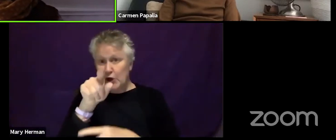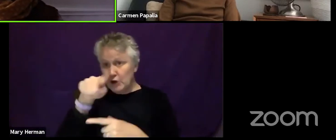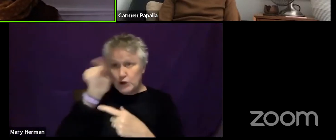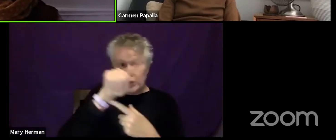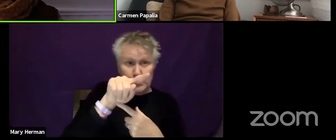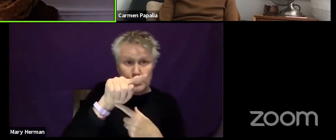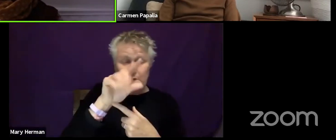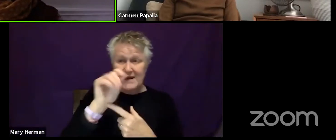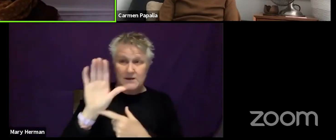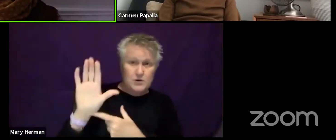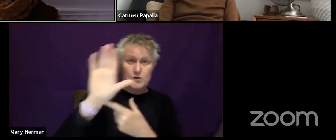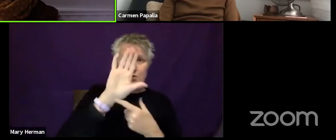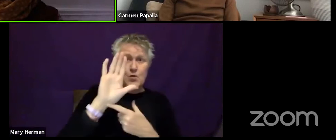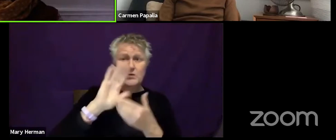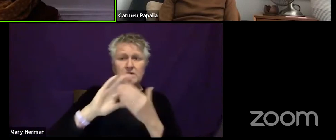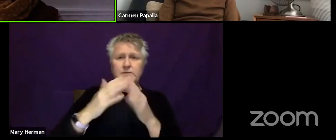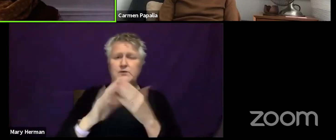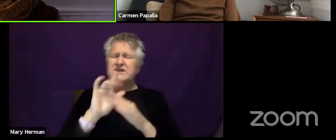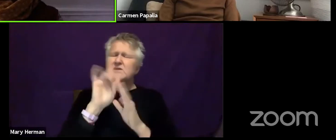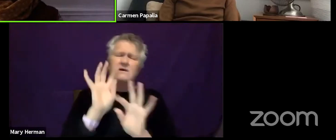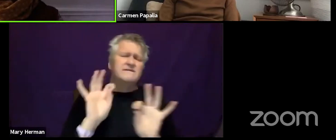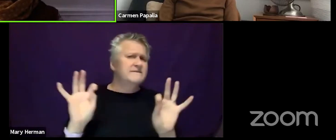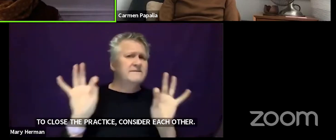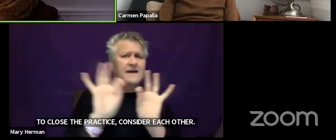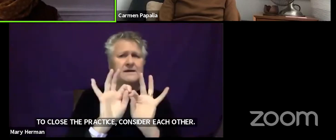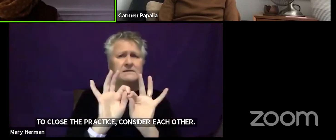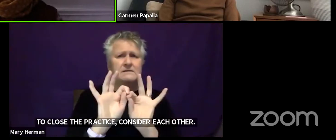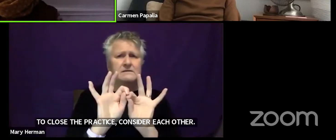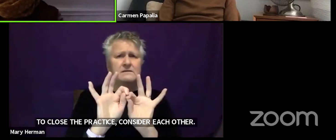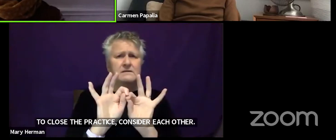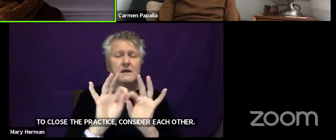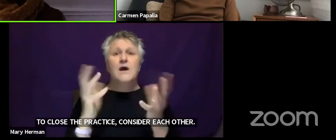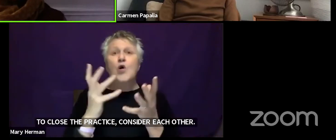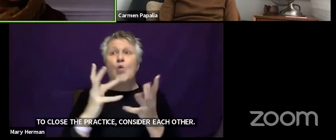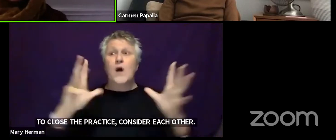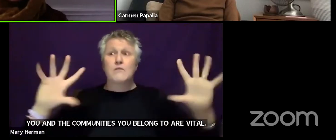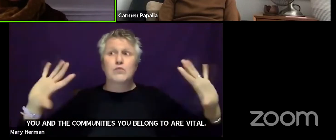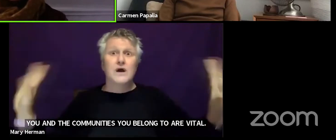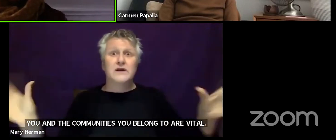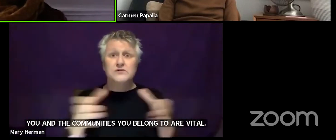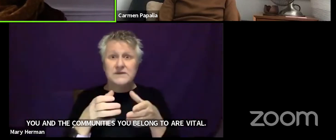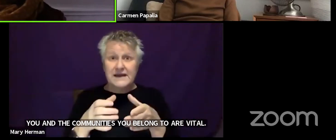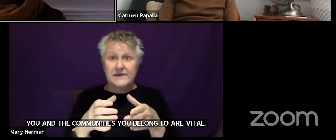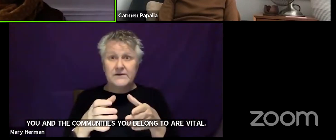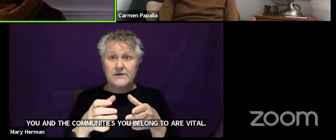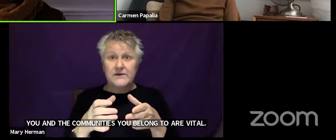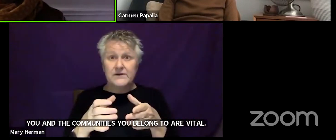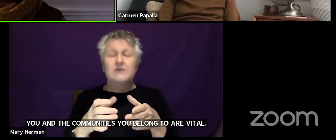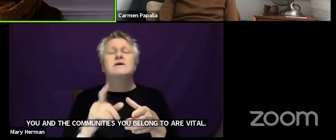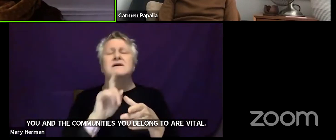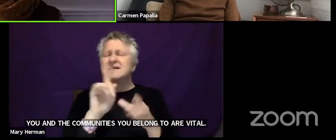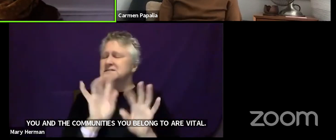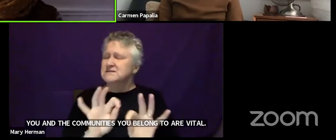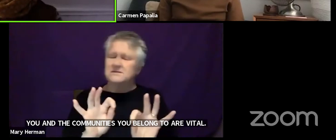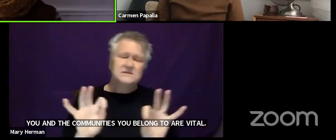the magnetism that brought you together, a form of access intimacy.